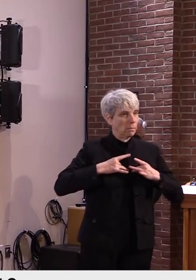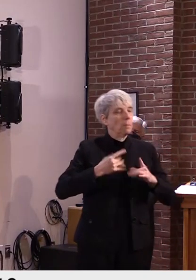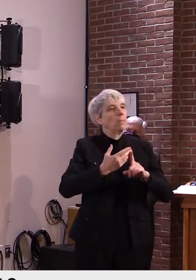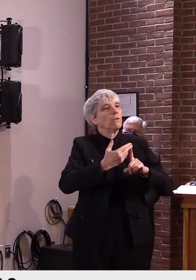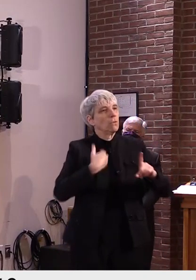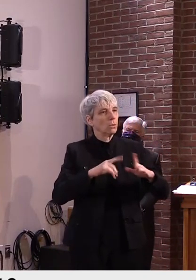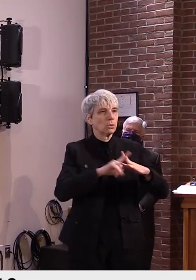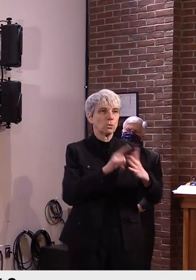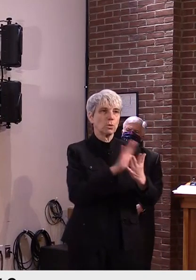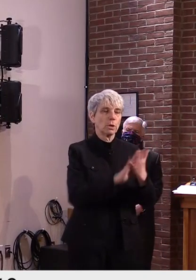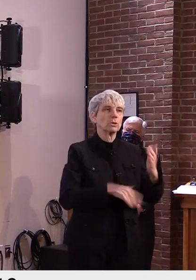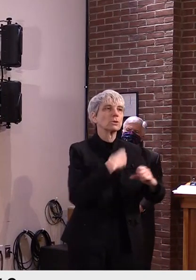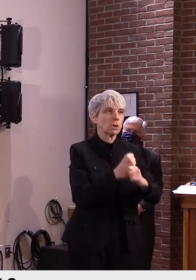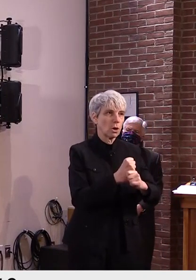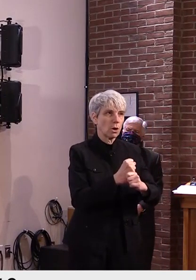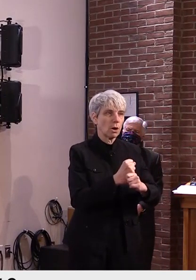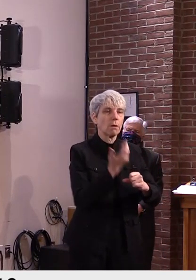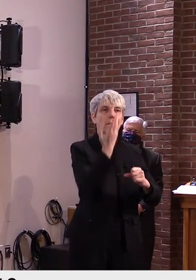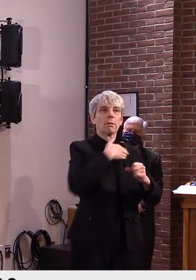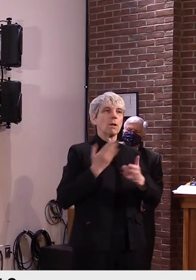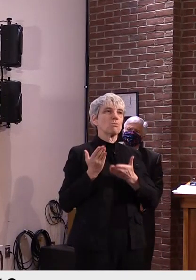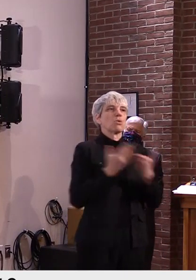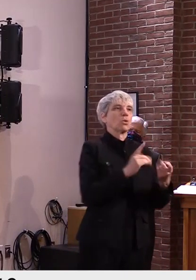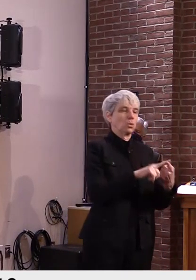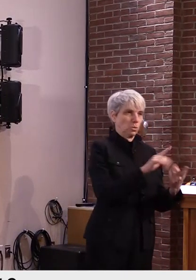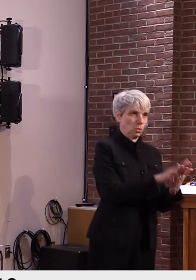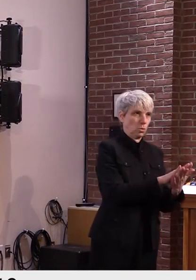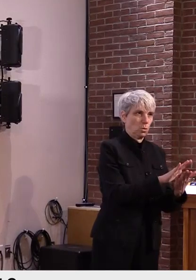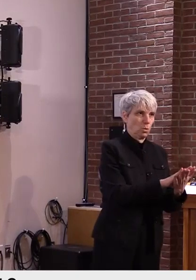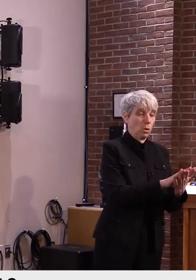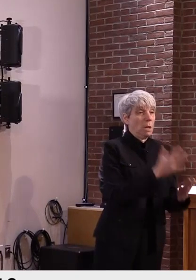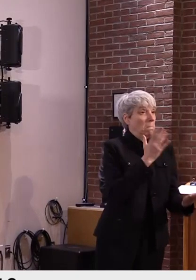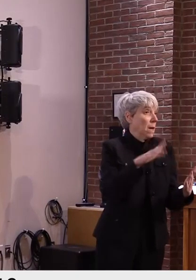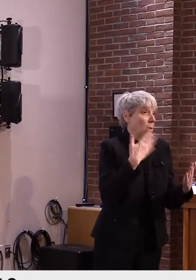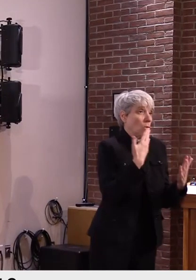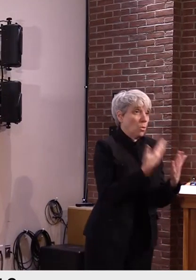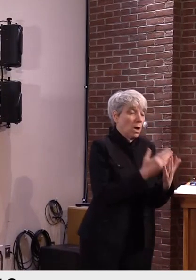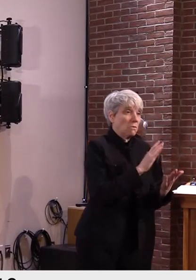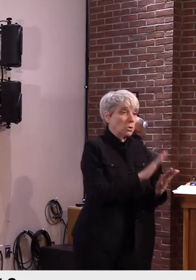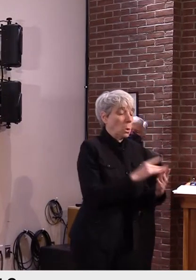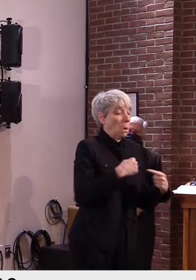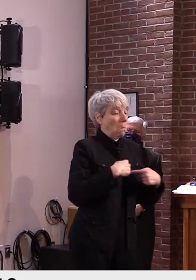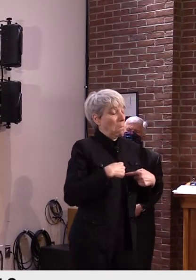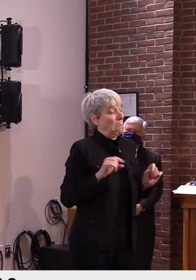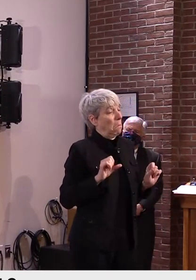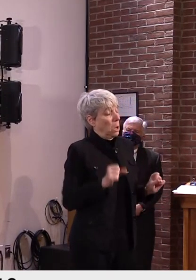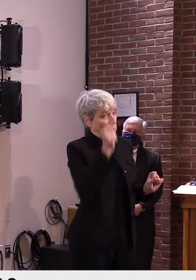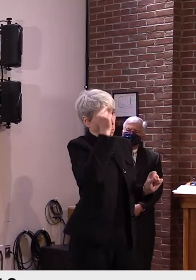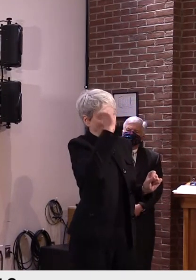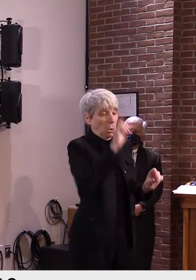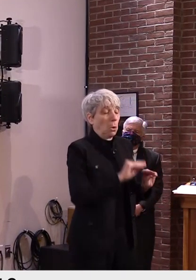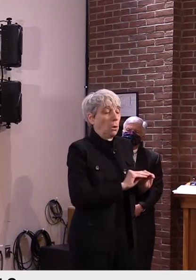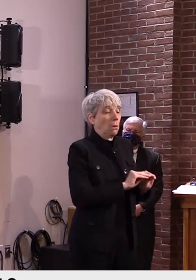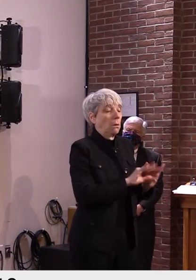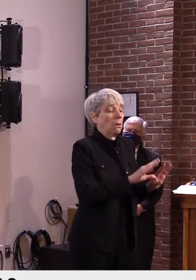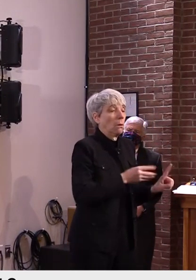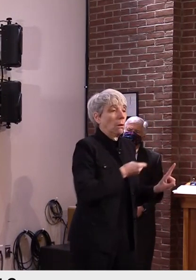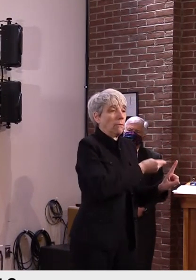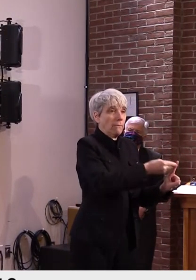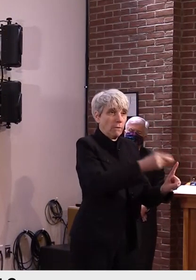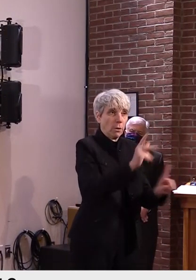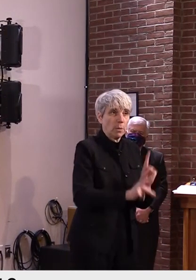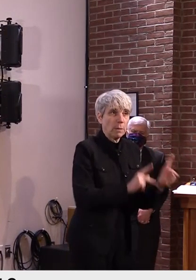beginning. Even if they were potentially infectious for a day in school, adherence to physical distancing and